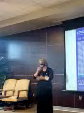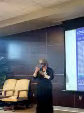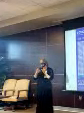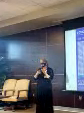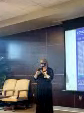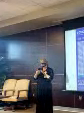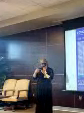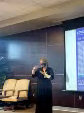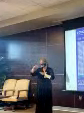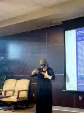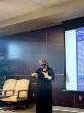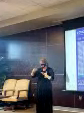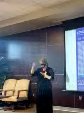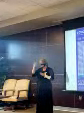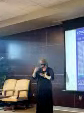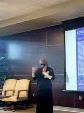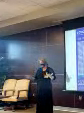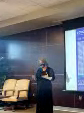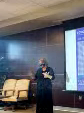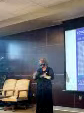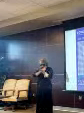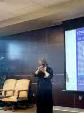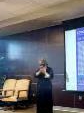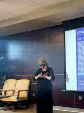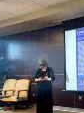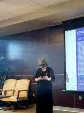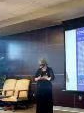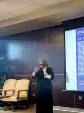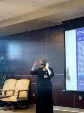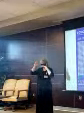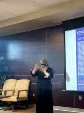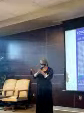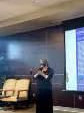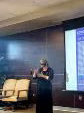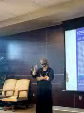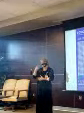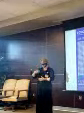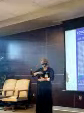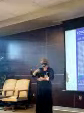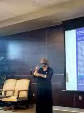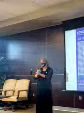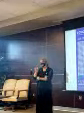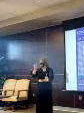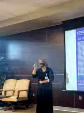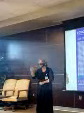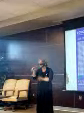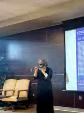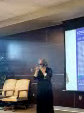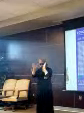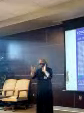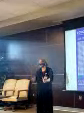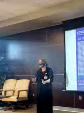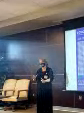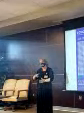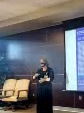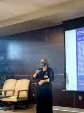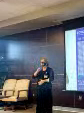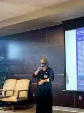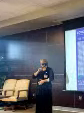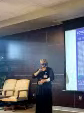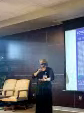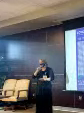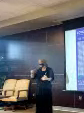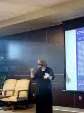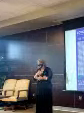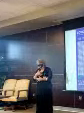every single week, with hopes that we can reach at least one more person to calm their fears and help them take the step to get